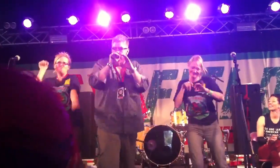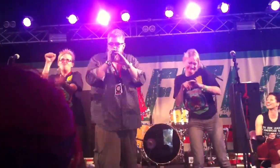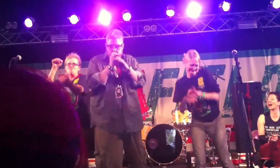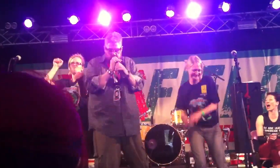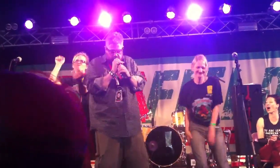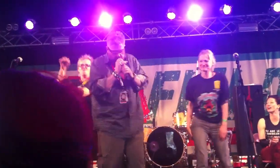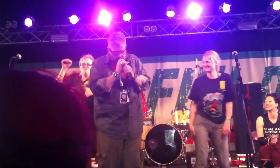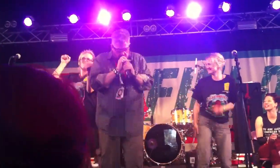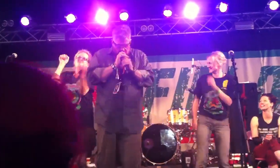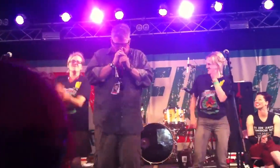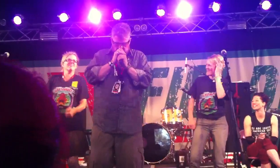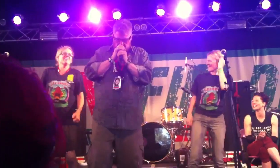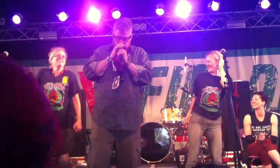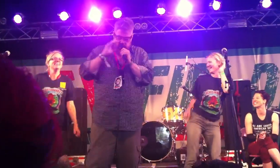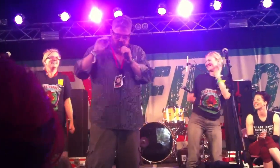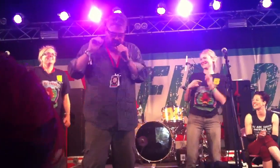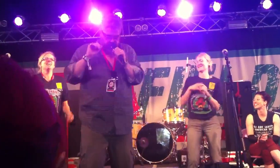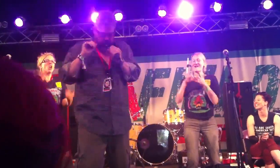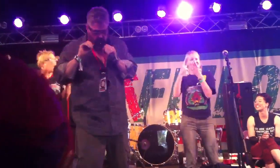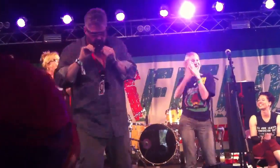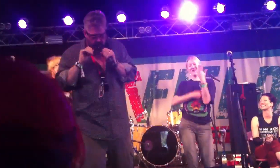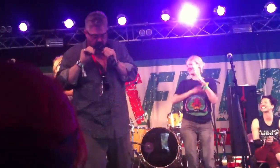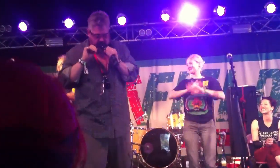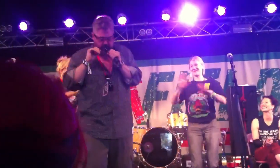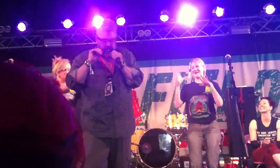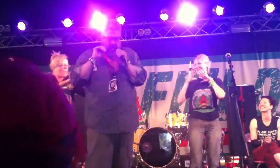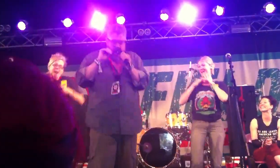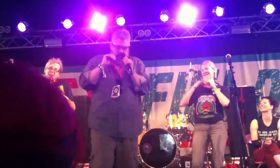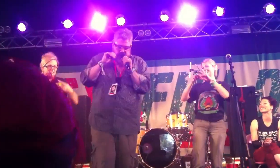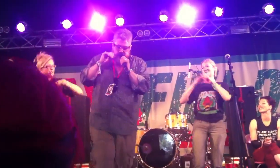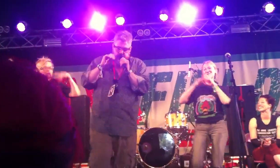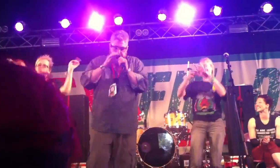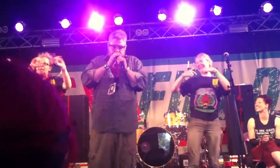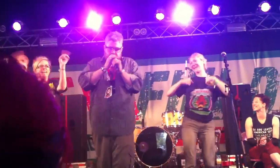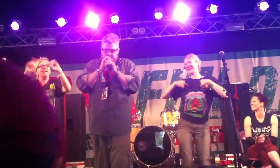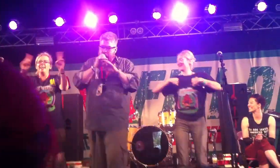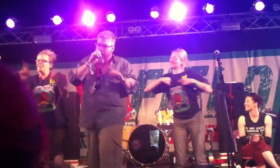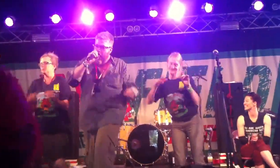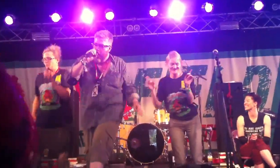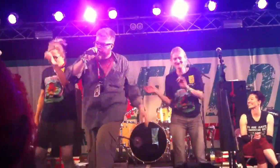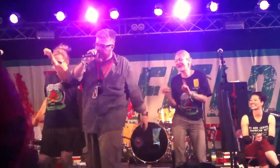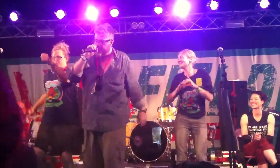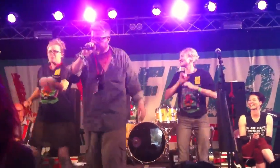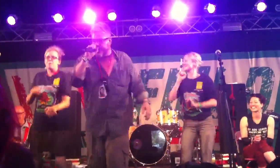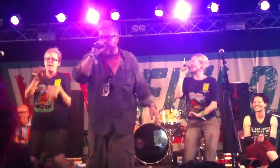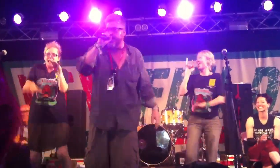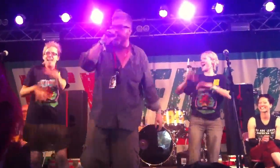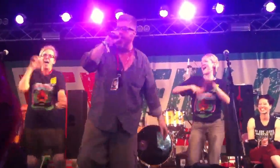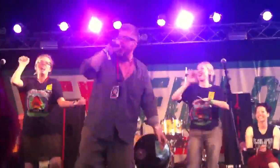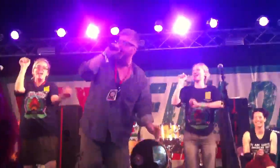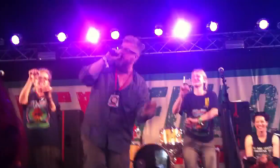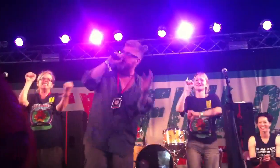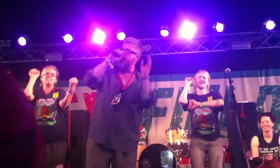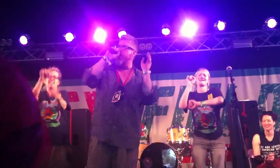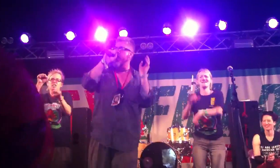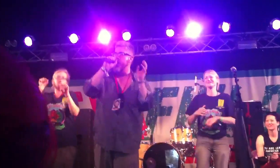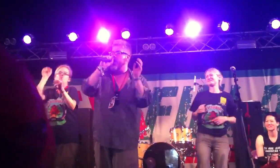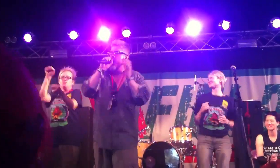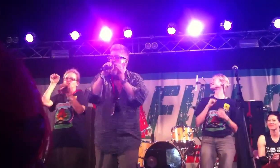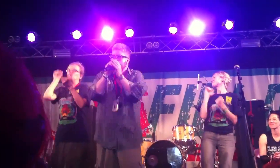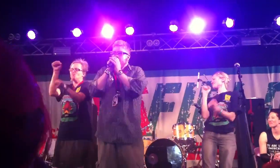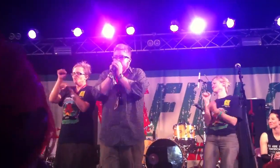Bestiality. Your laws do not apply to me. Oh,